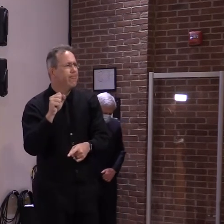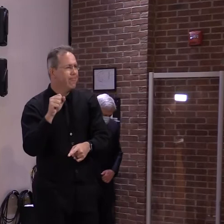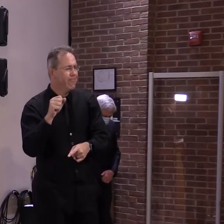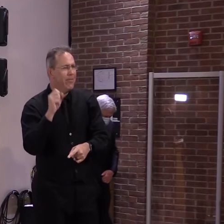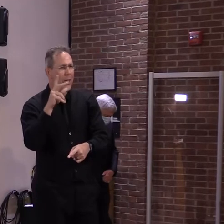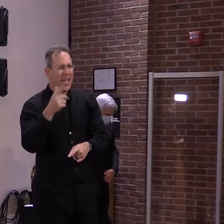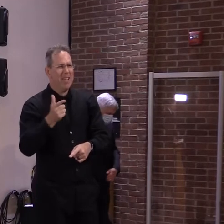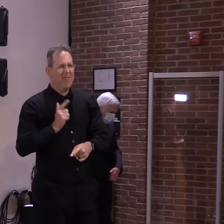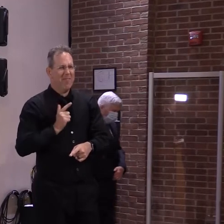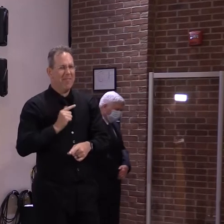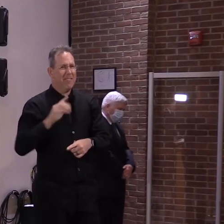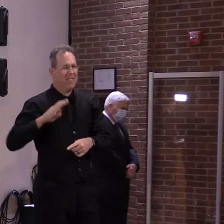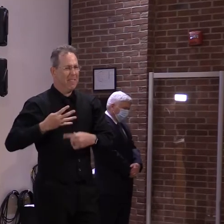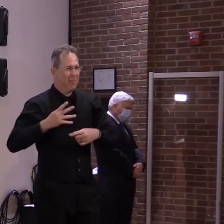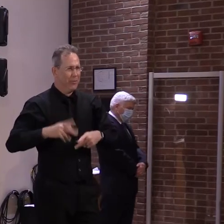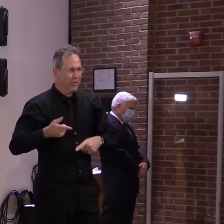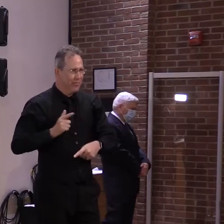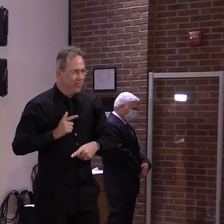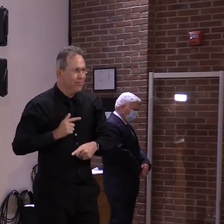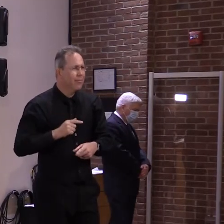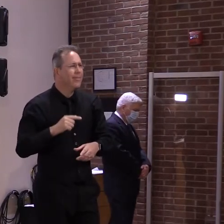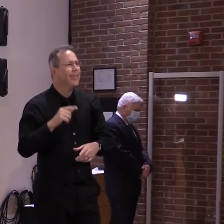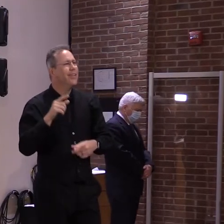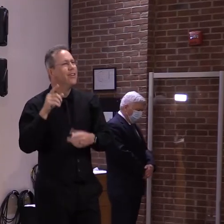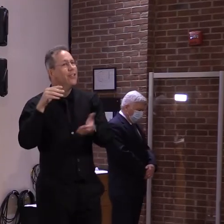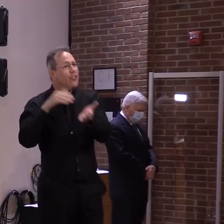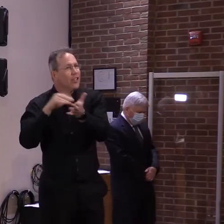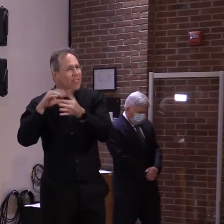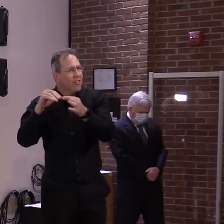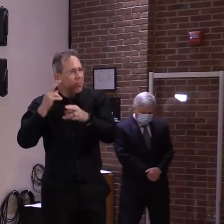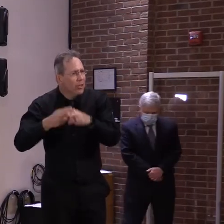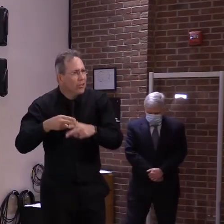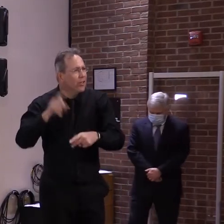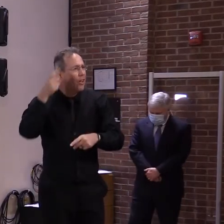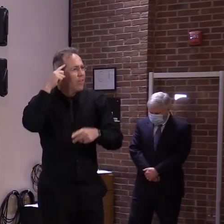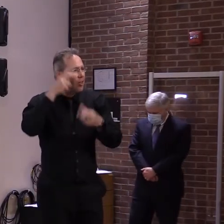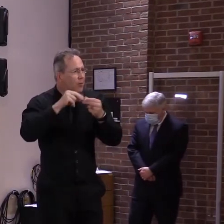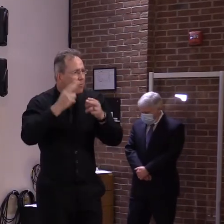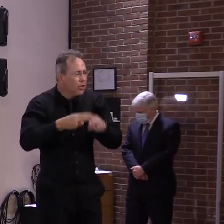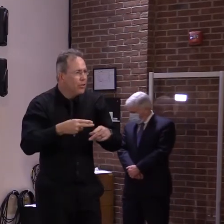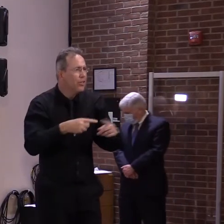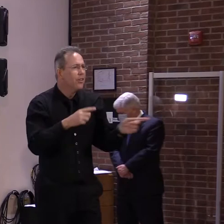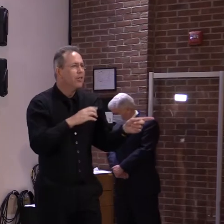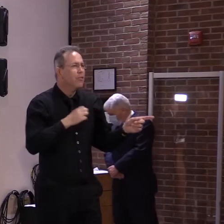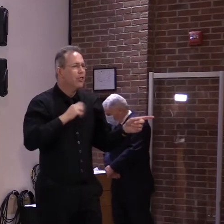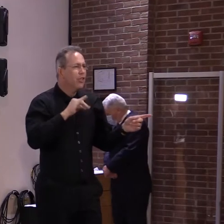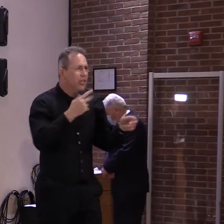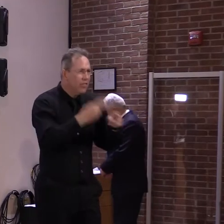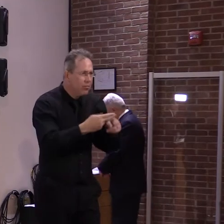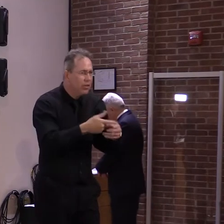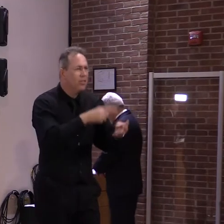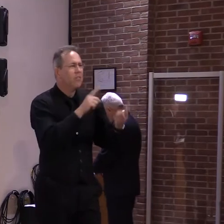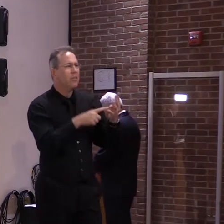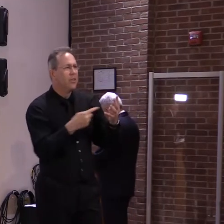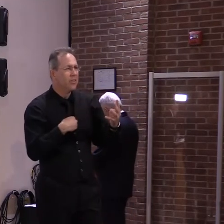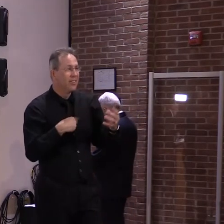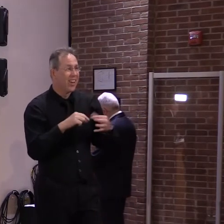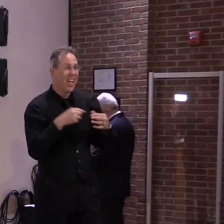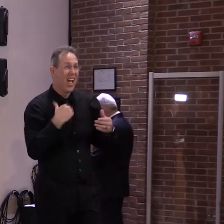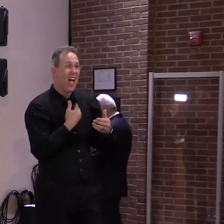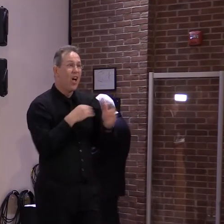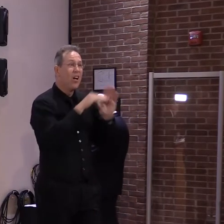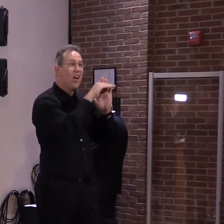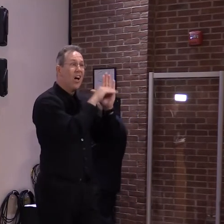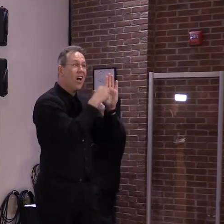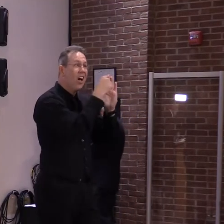Levine answered it well. I mean, really, our goal with universal guidance is to let Vermonters put